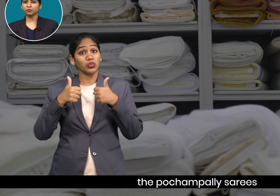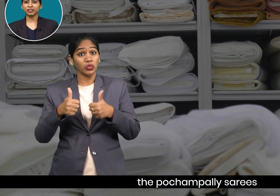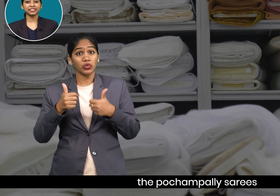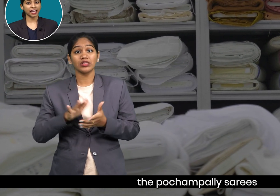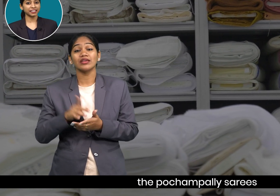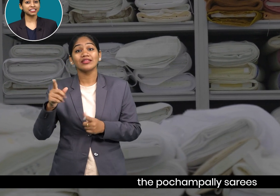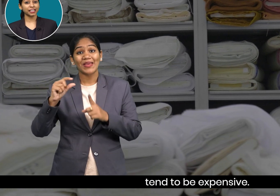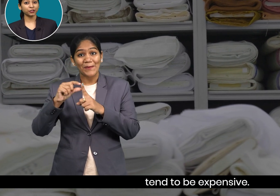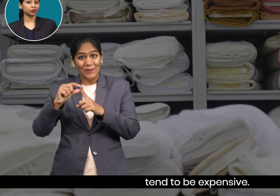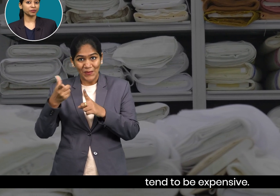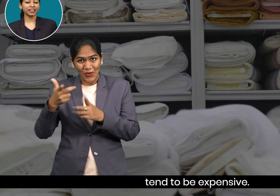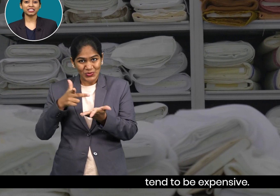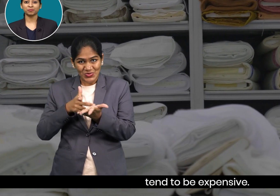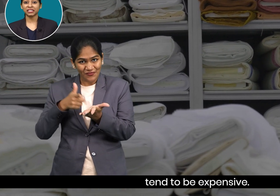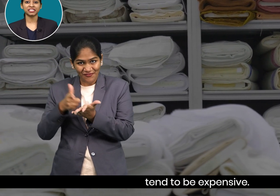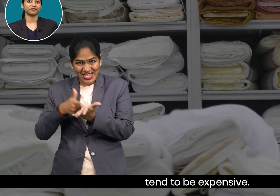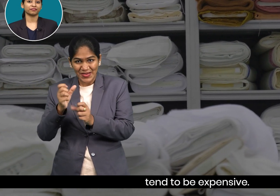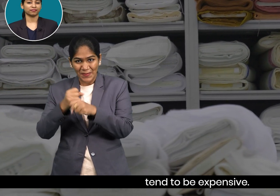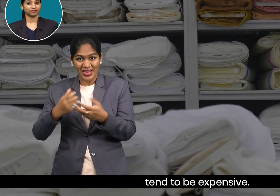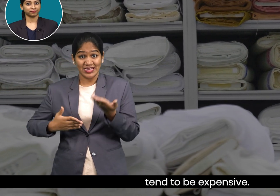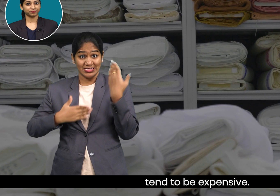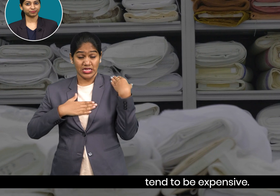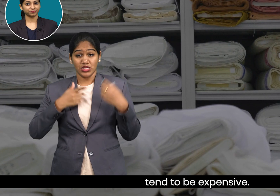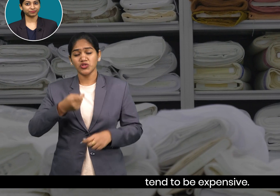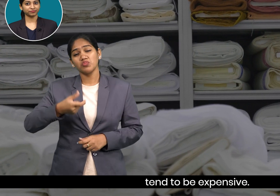the Pochampalli saris tend to be expensive.